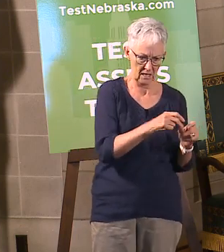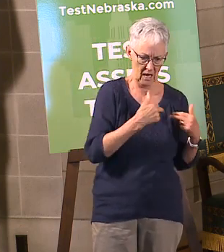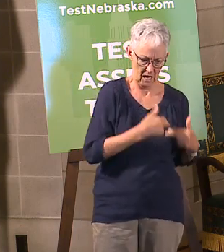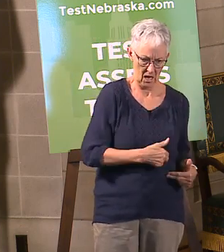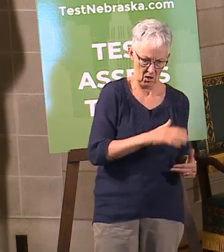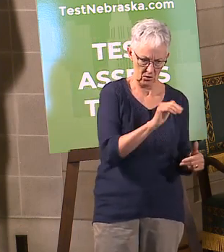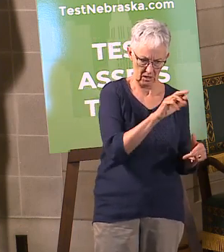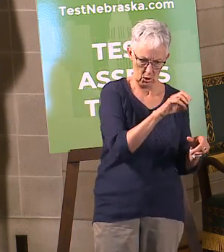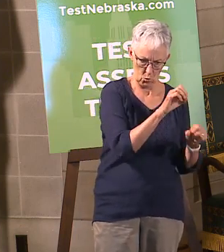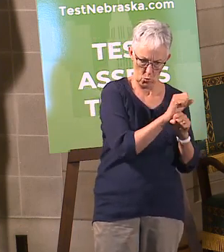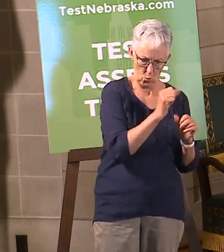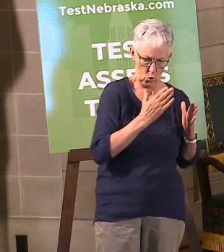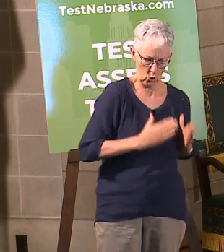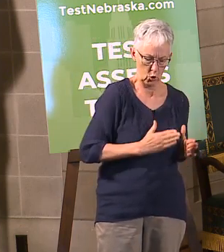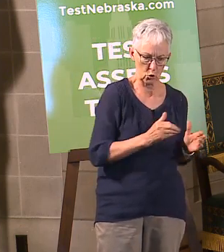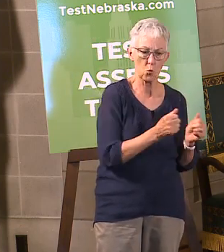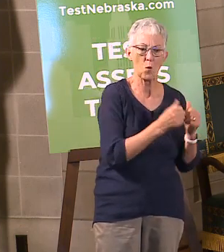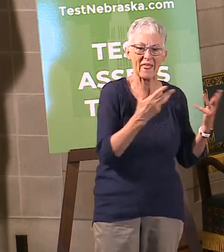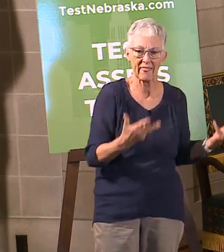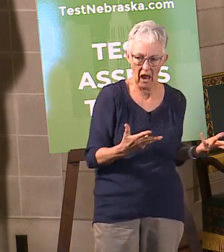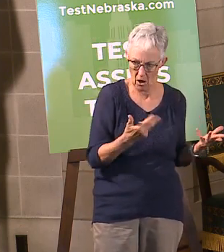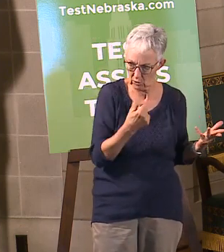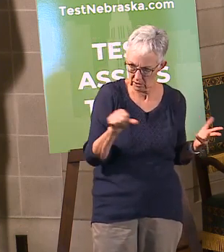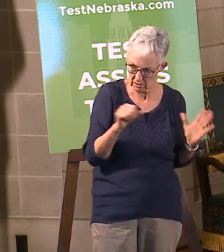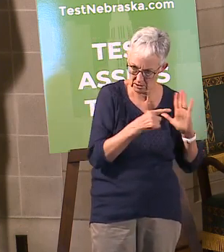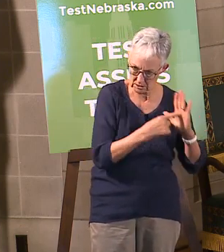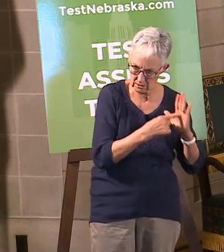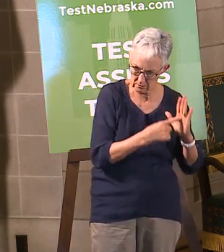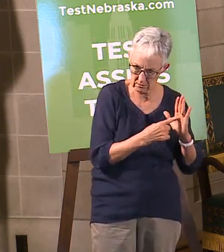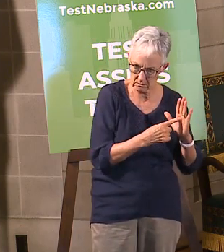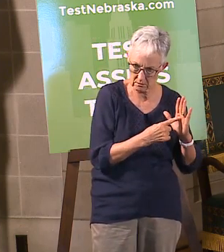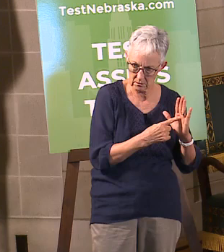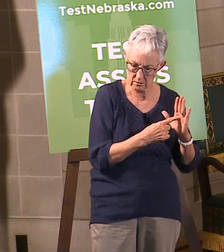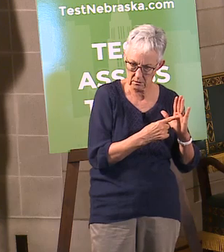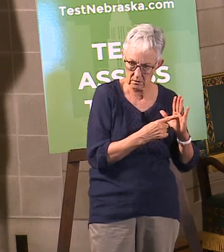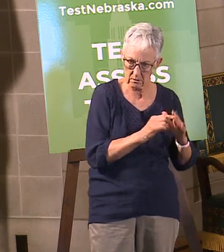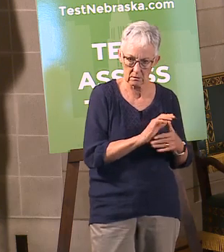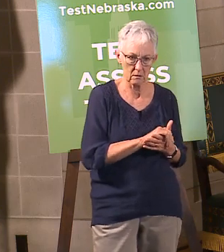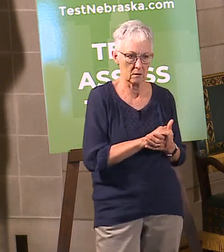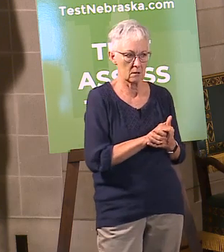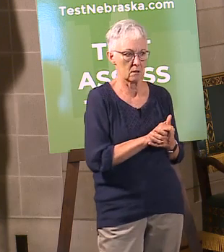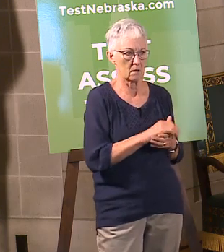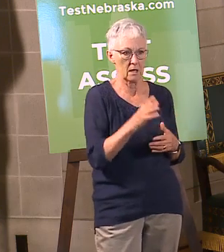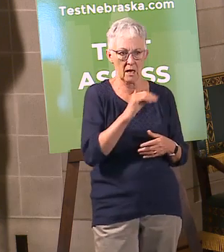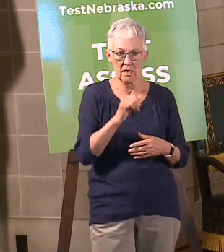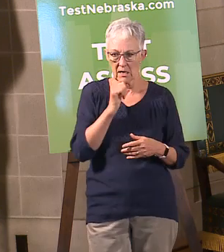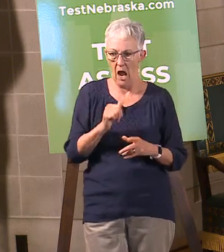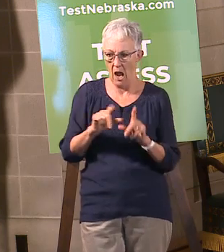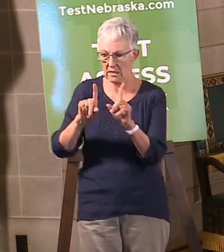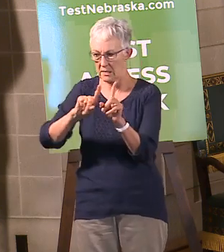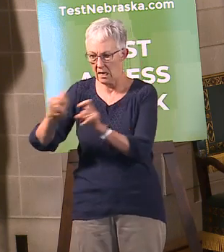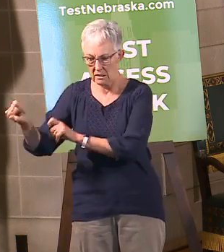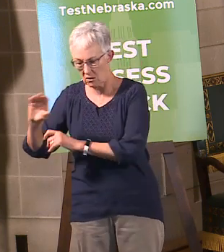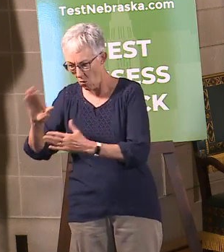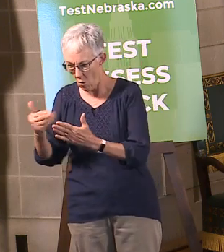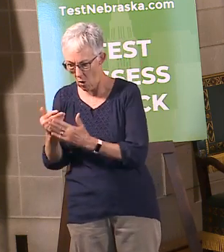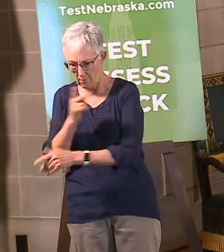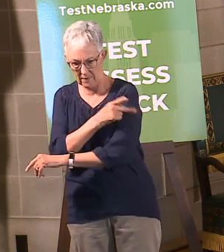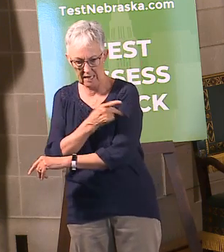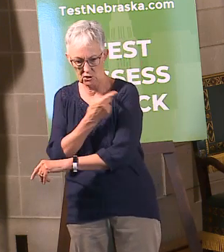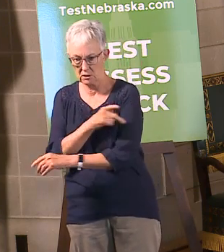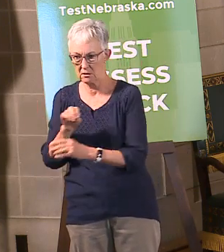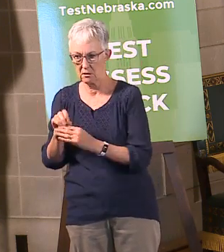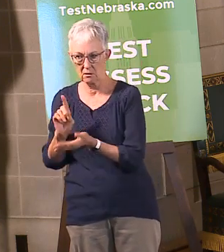symptoms, or maybe, you know, if they're high risk, not test everybody or all long-term care facility patients? And